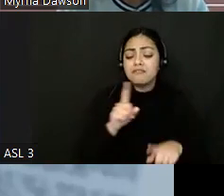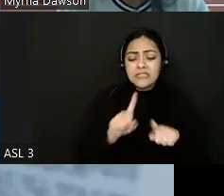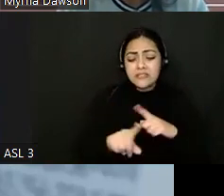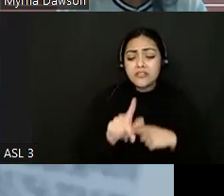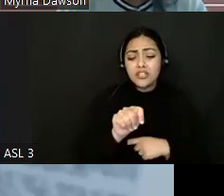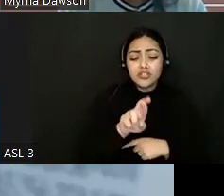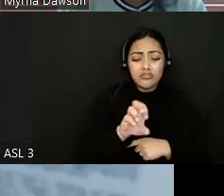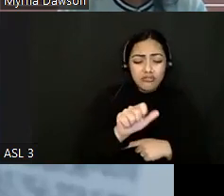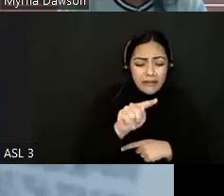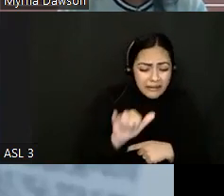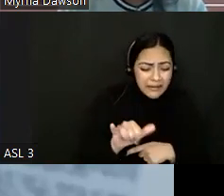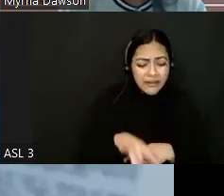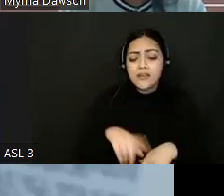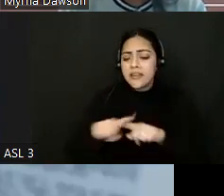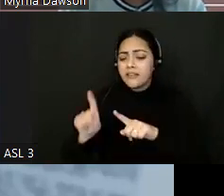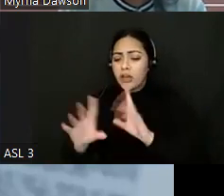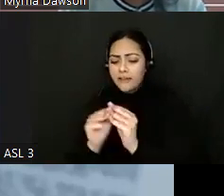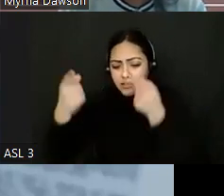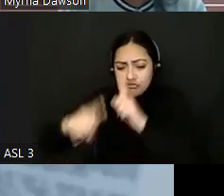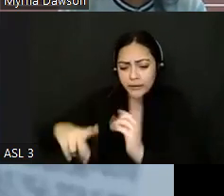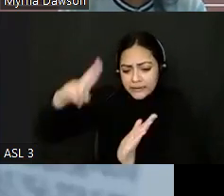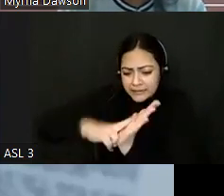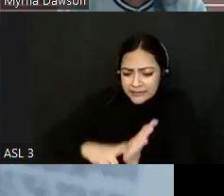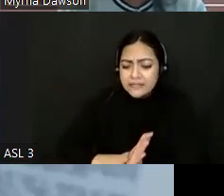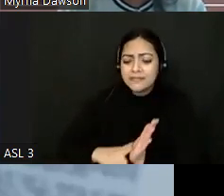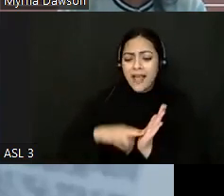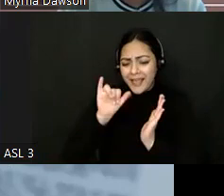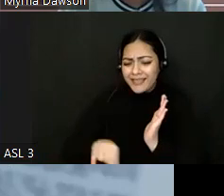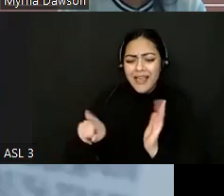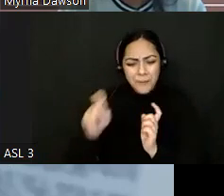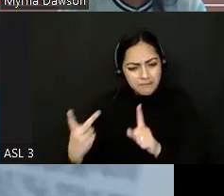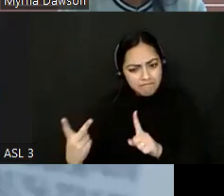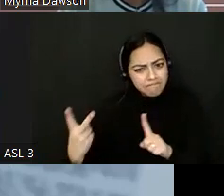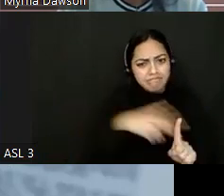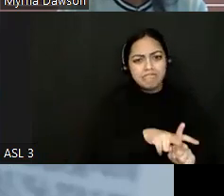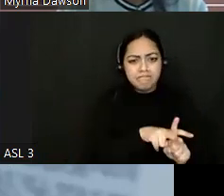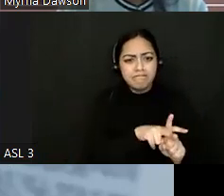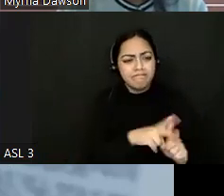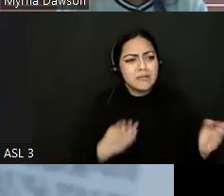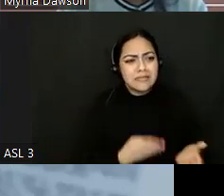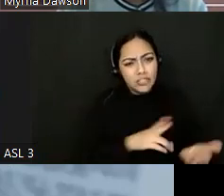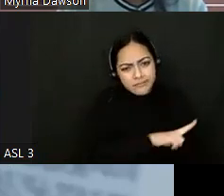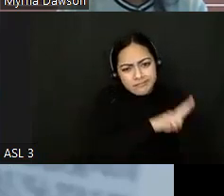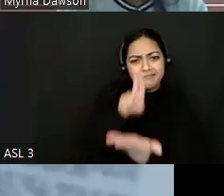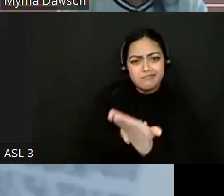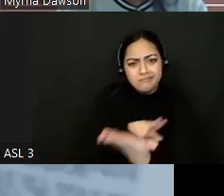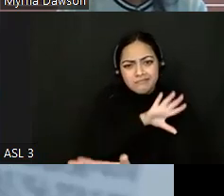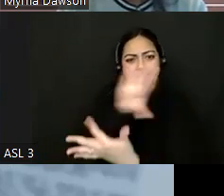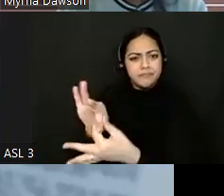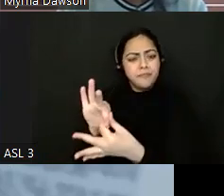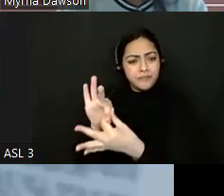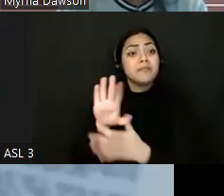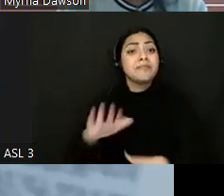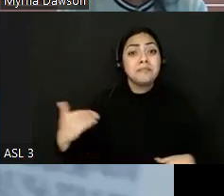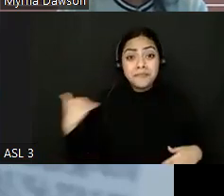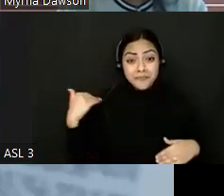or to implement initiatives in the way they were meant to be in practice. This is what I meant earlier when I said there has